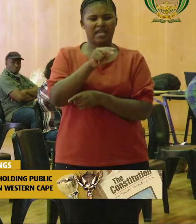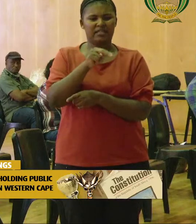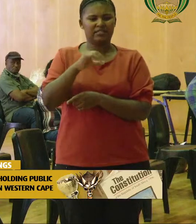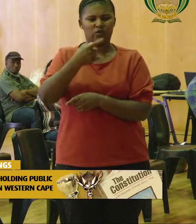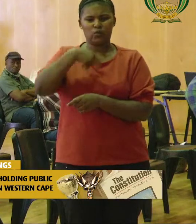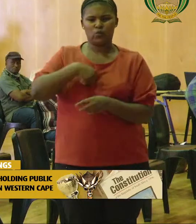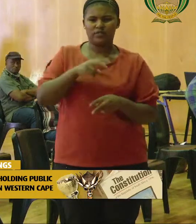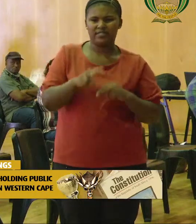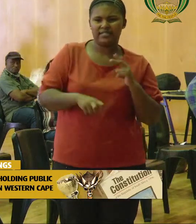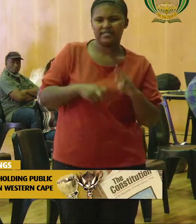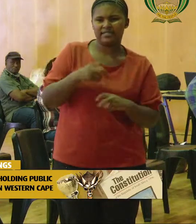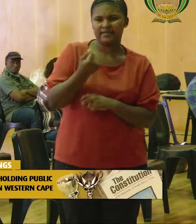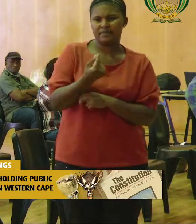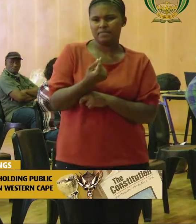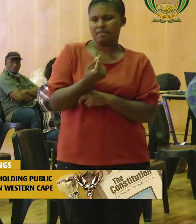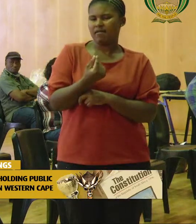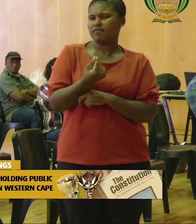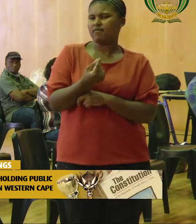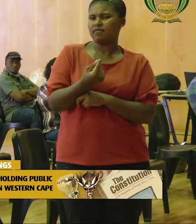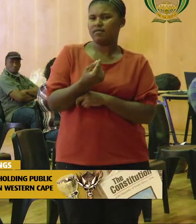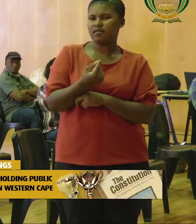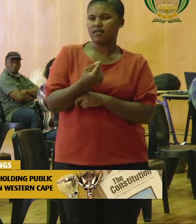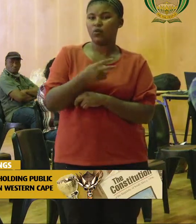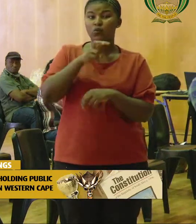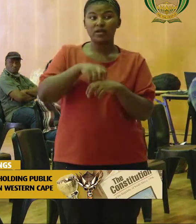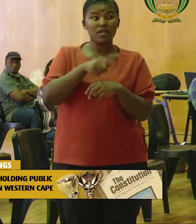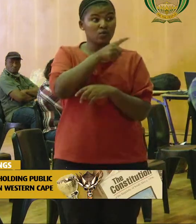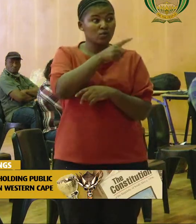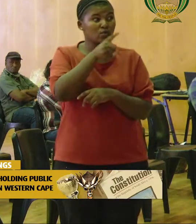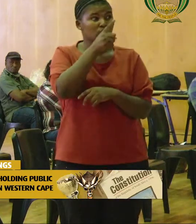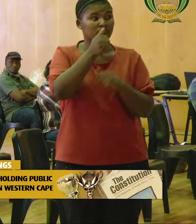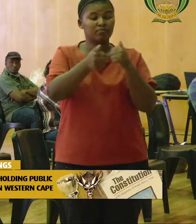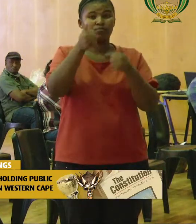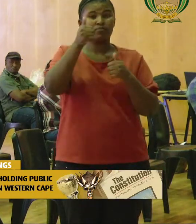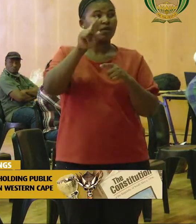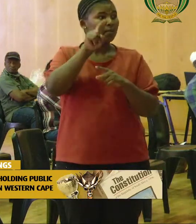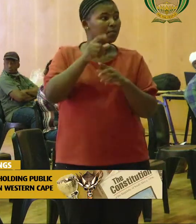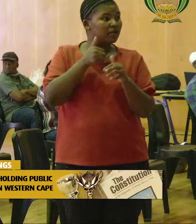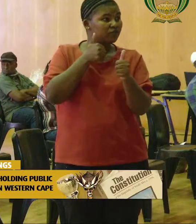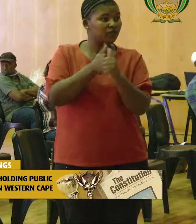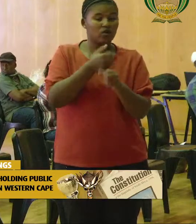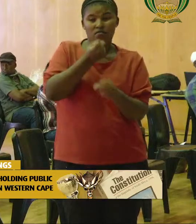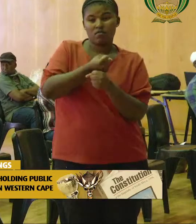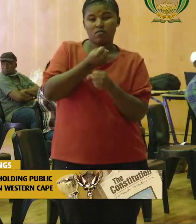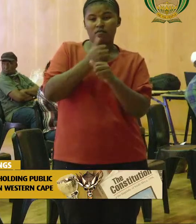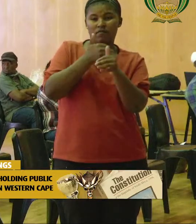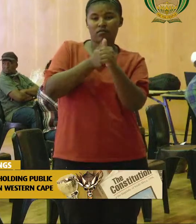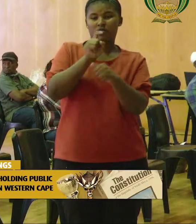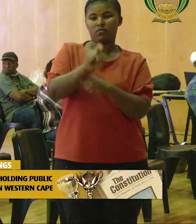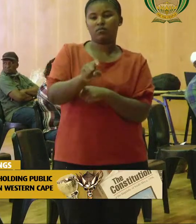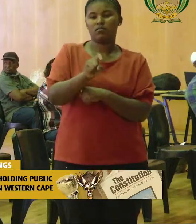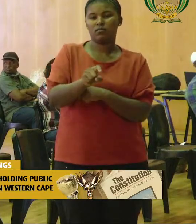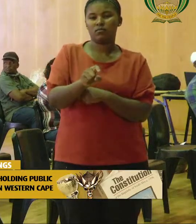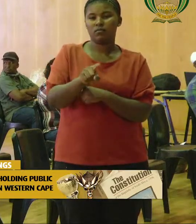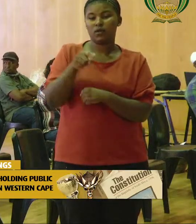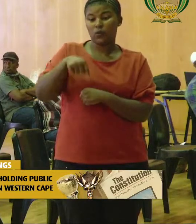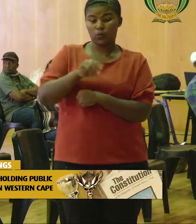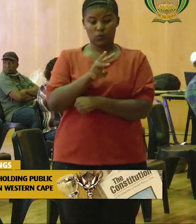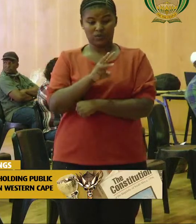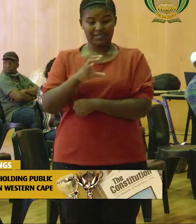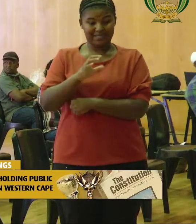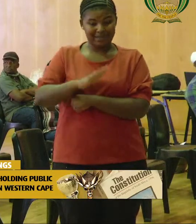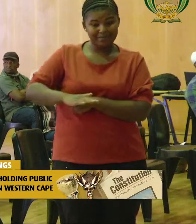Loo nto ifuneka nina pha phezulu nenzi-follow up ngoba kaloku apha eWestern